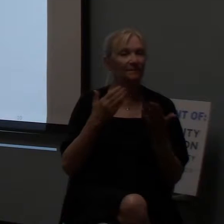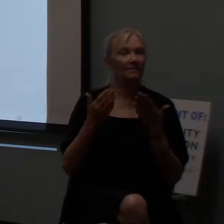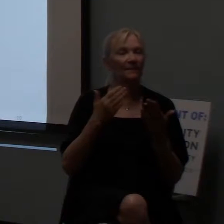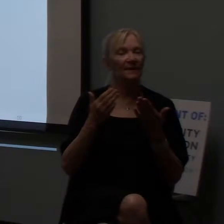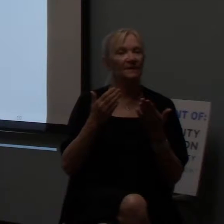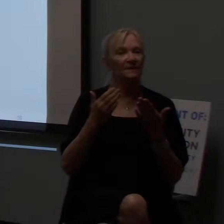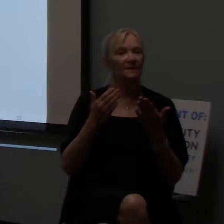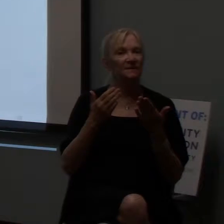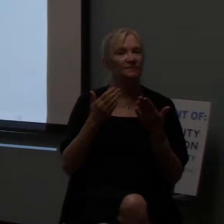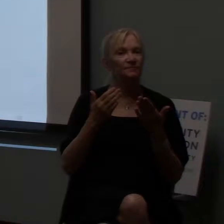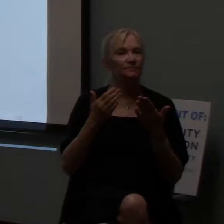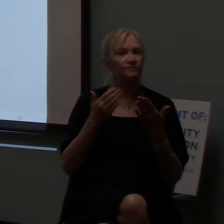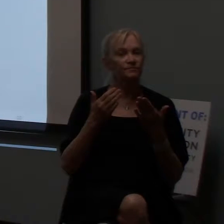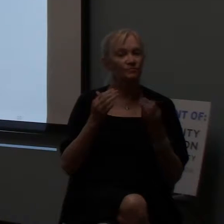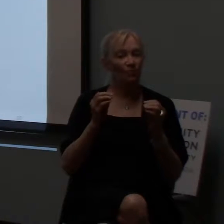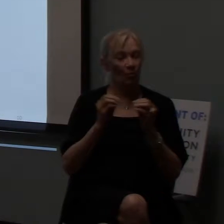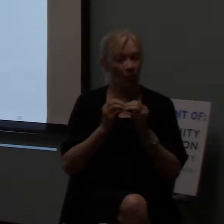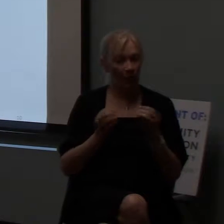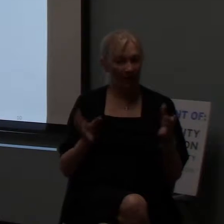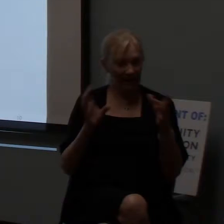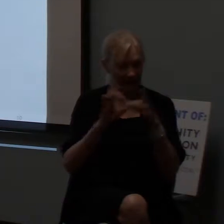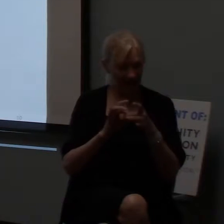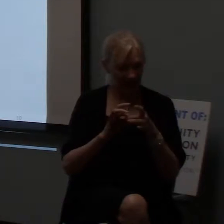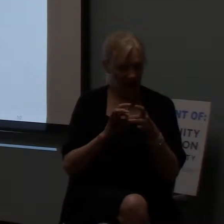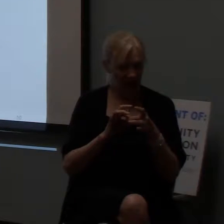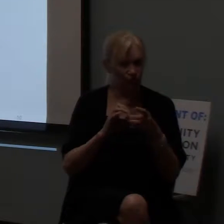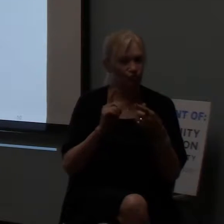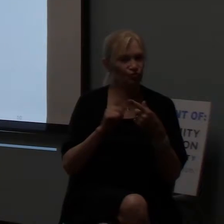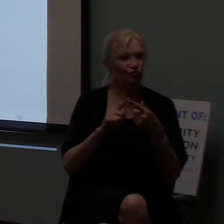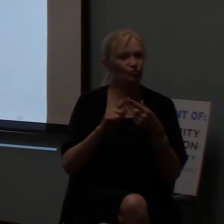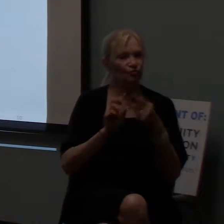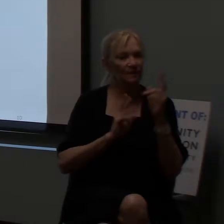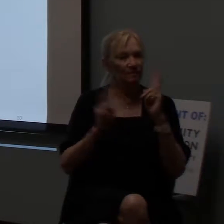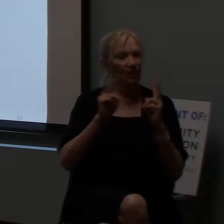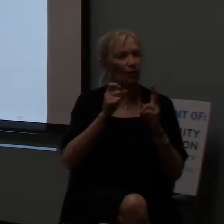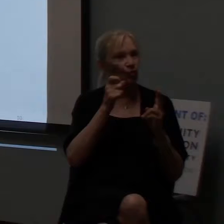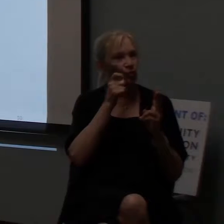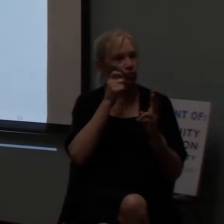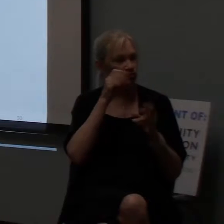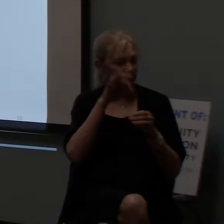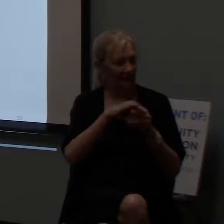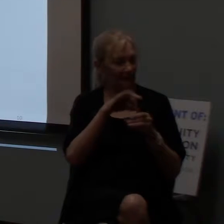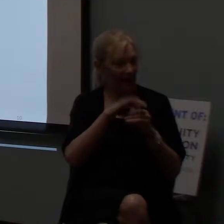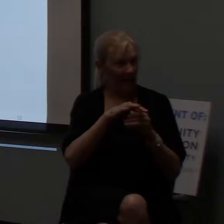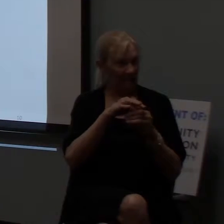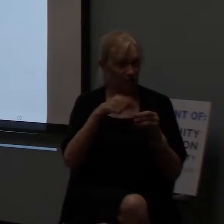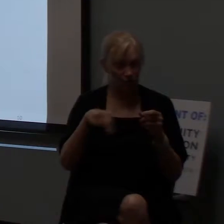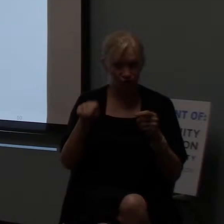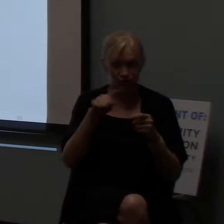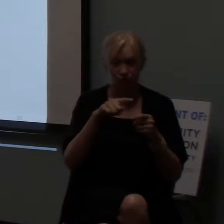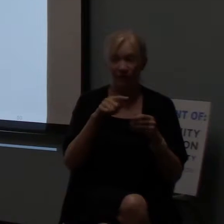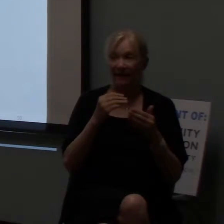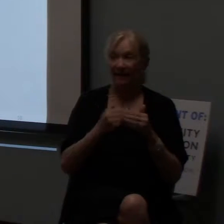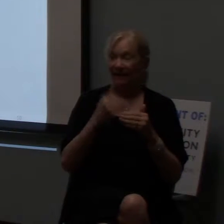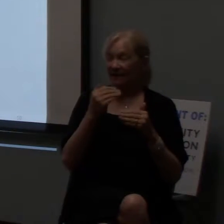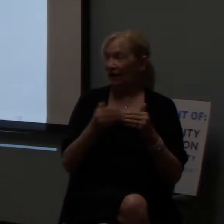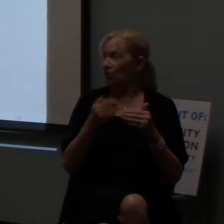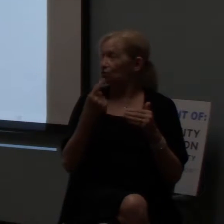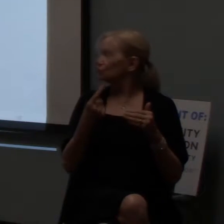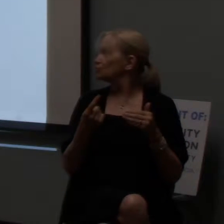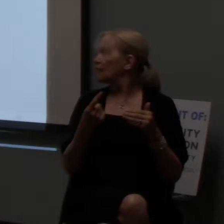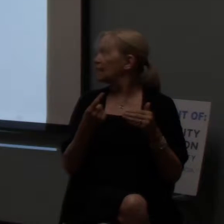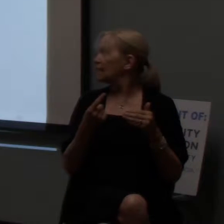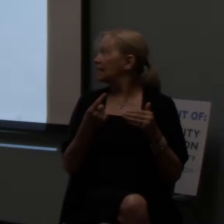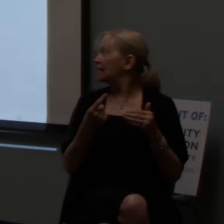personal connection to the constituents that elected you. So that next one is